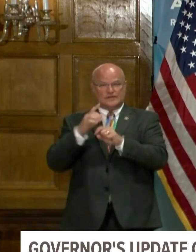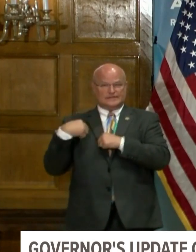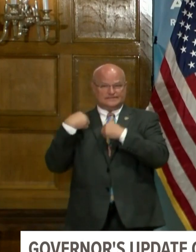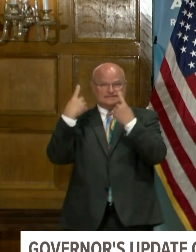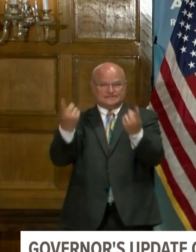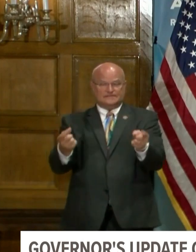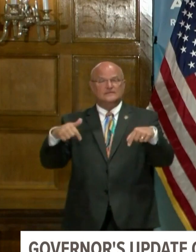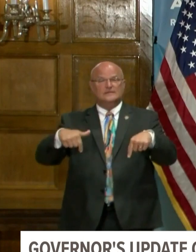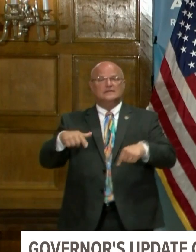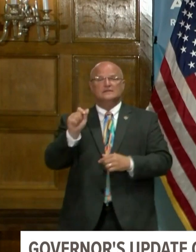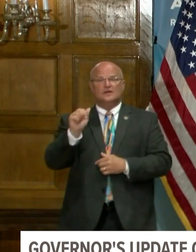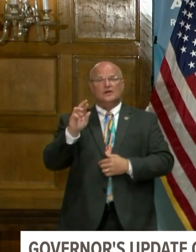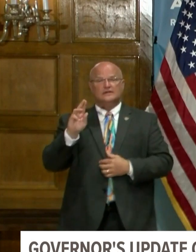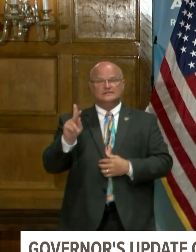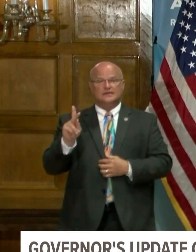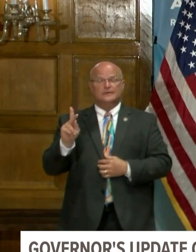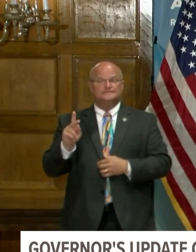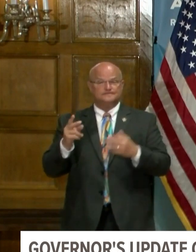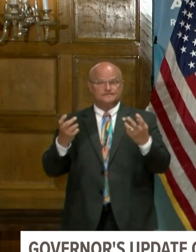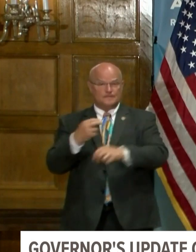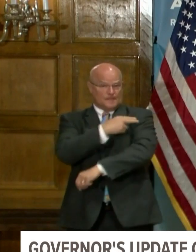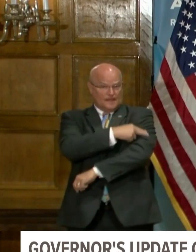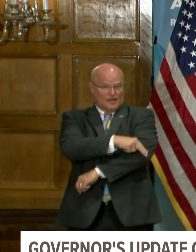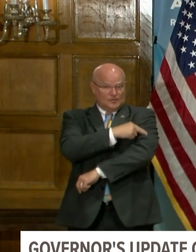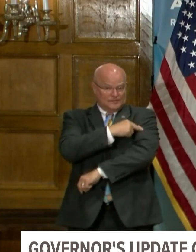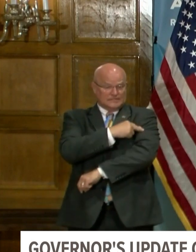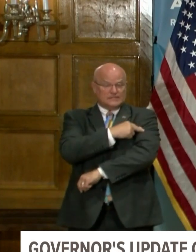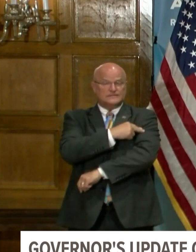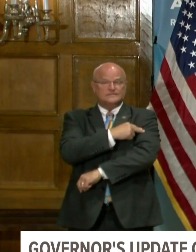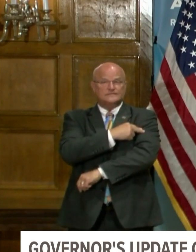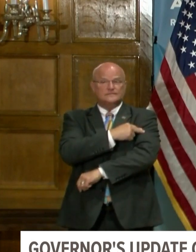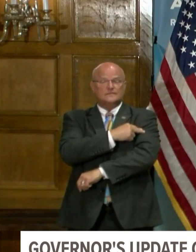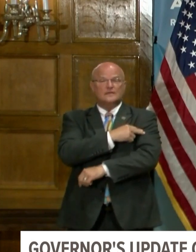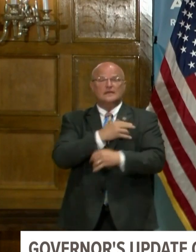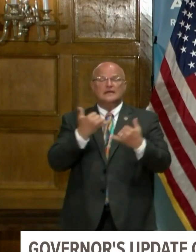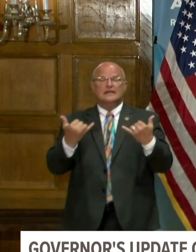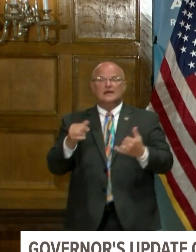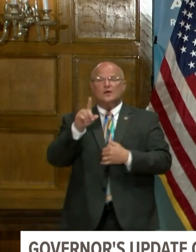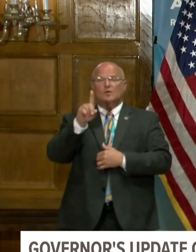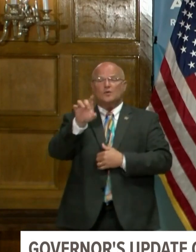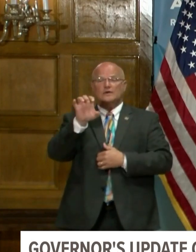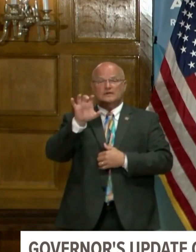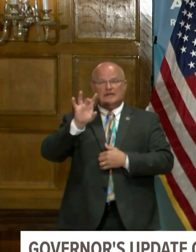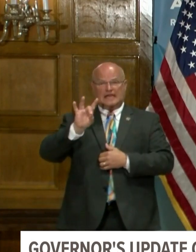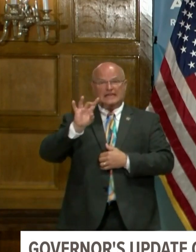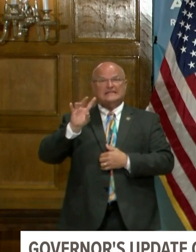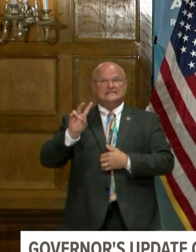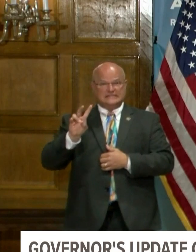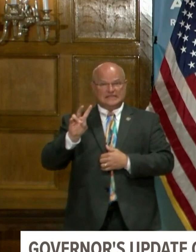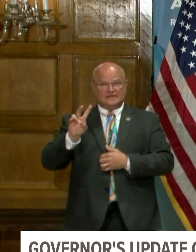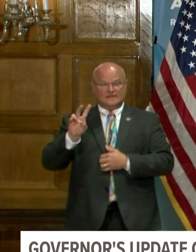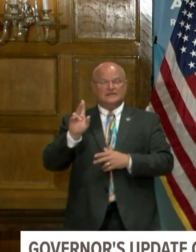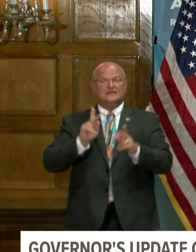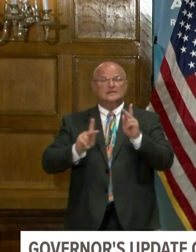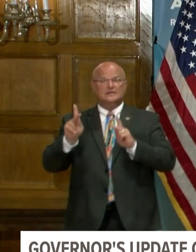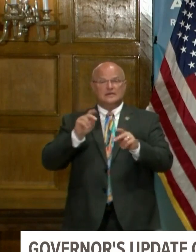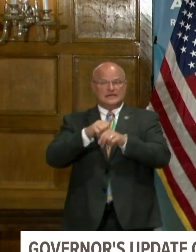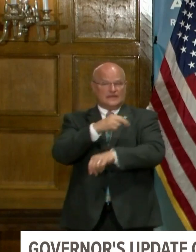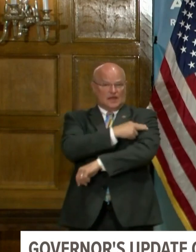in Arkansas. In terms of hospitalizations, we have now 187 Arkansans